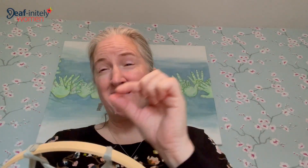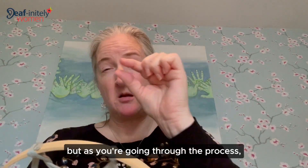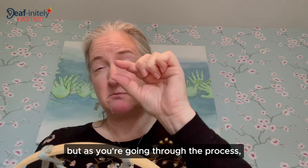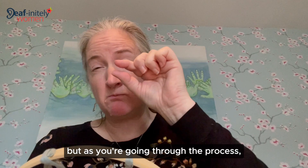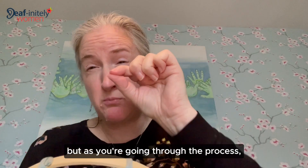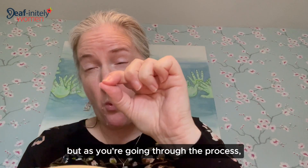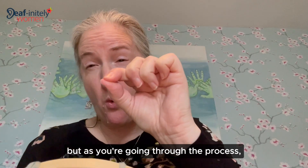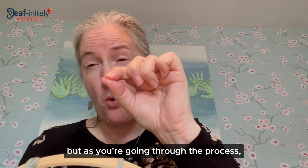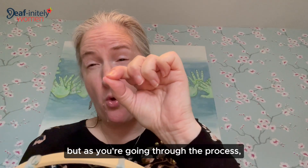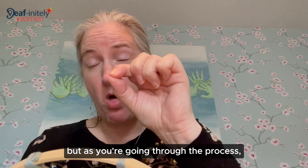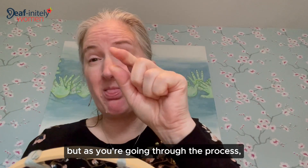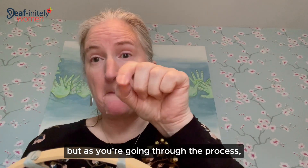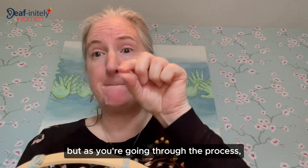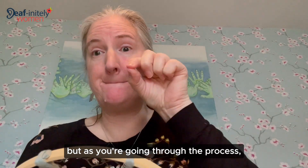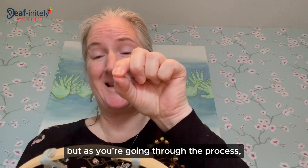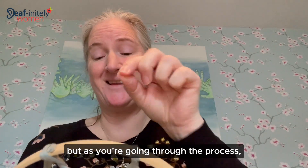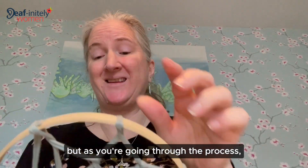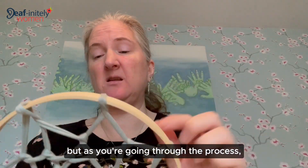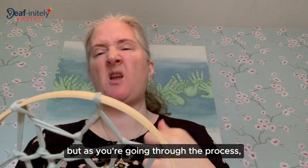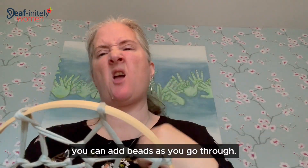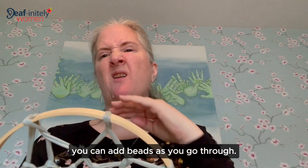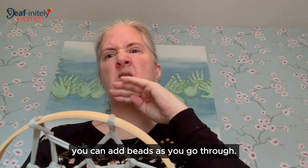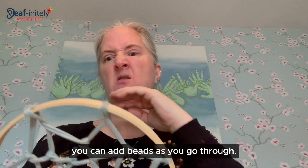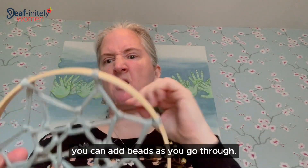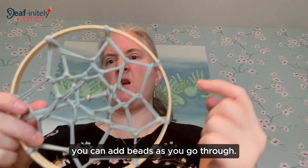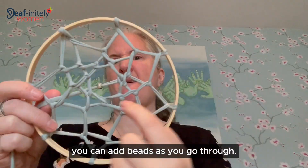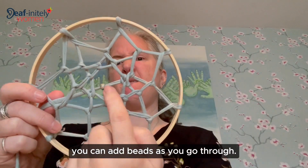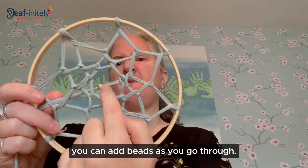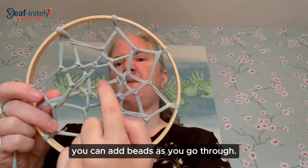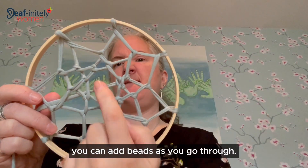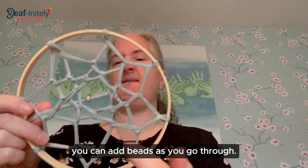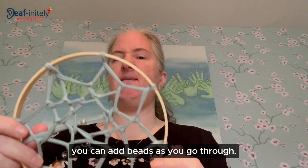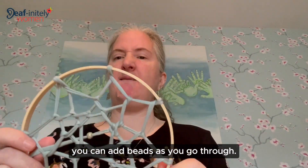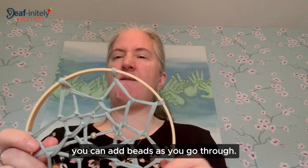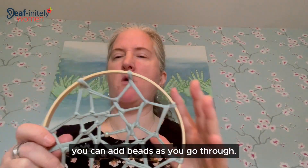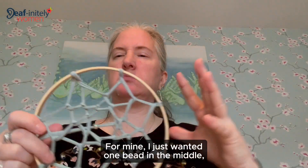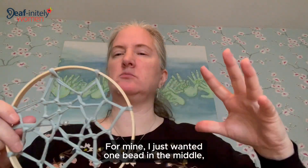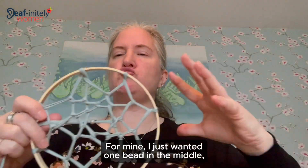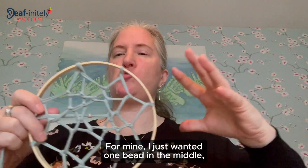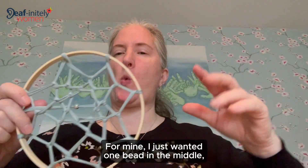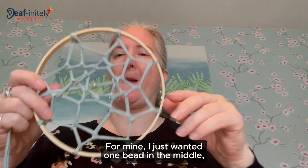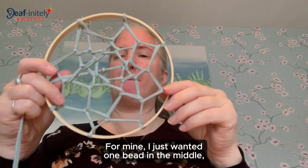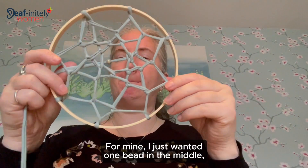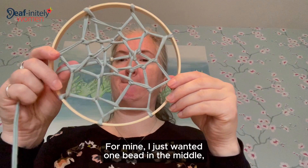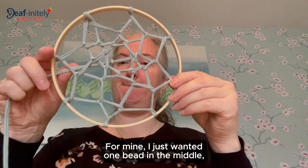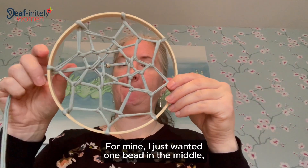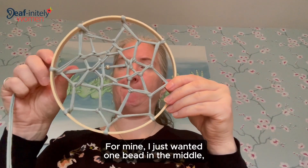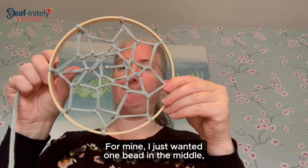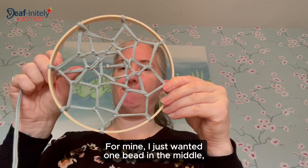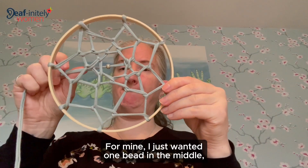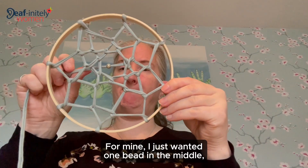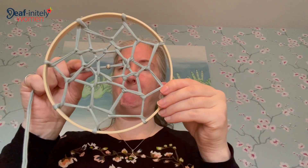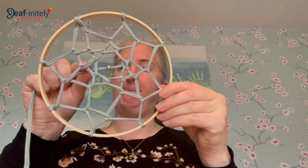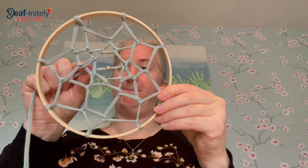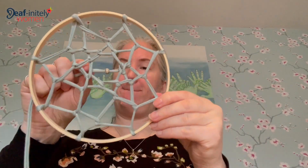But as you're going through the process, you can add beads as you go through. For mine, I just wanted one bead in the middle.